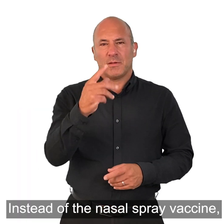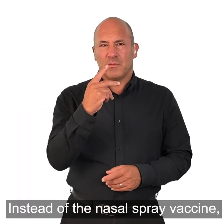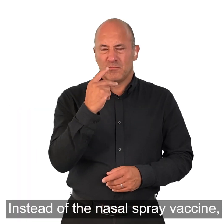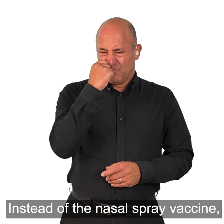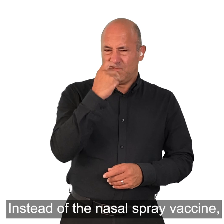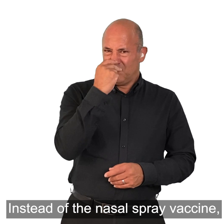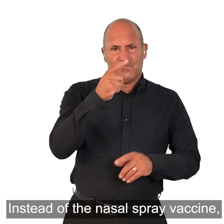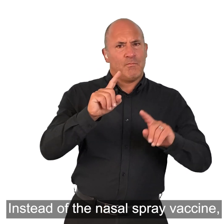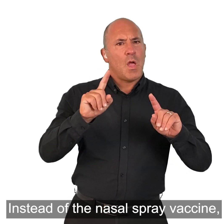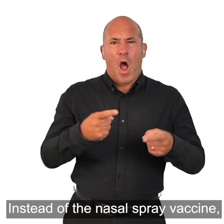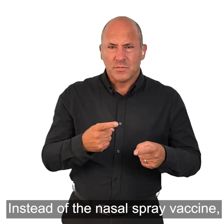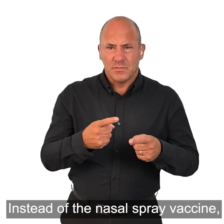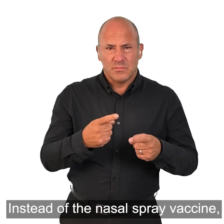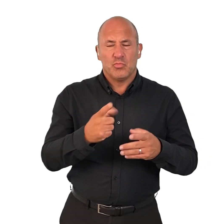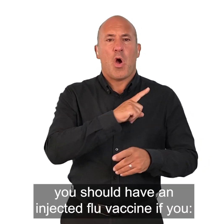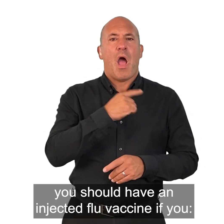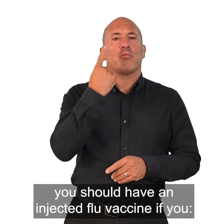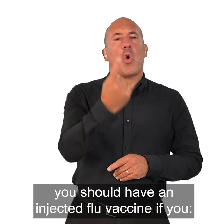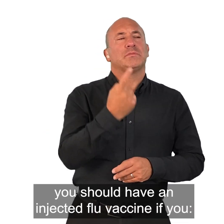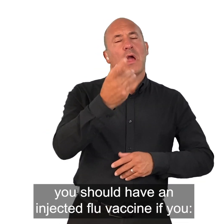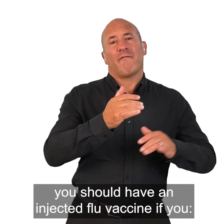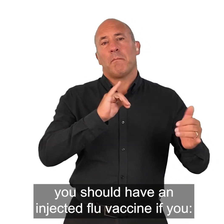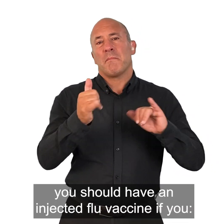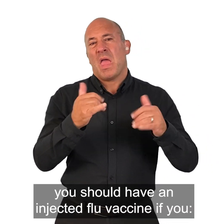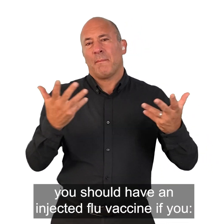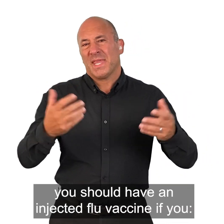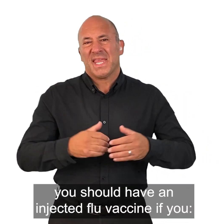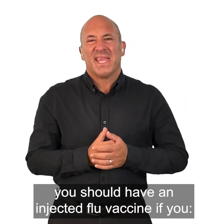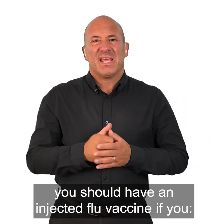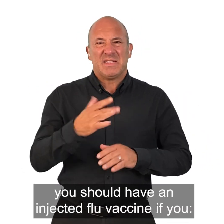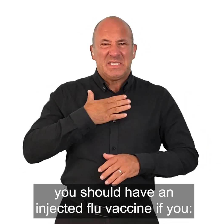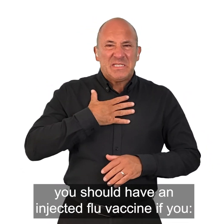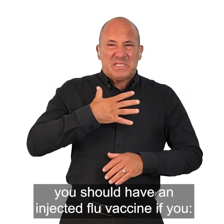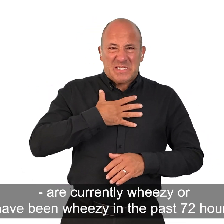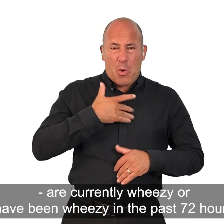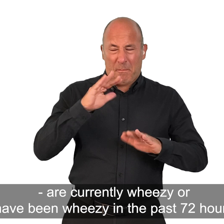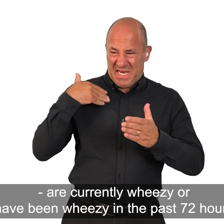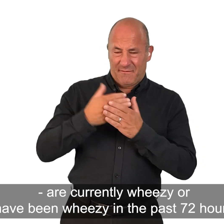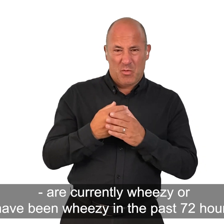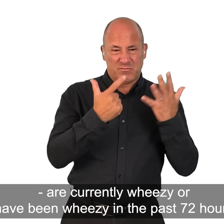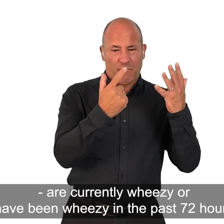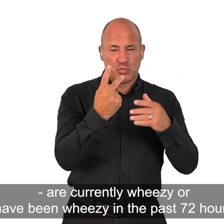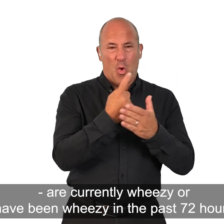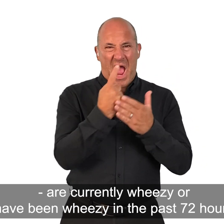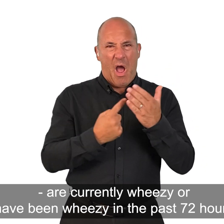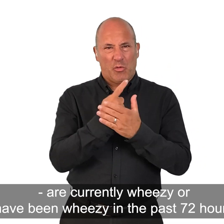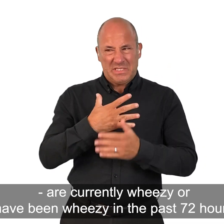Instead of the nasal spray vaccine, you should have an injected flu vaccine if you are currently wheezy or have been wheezy